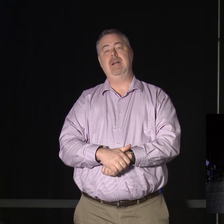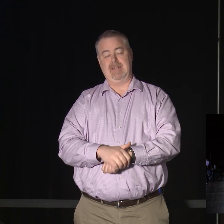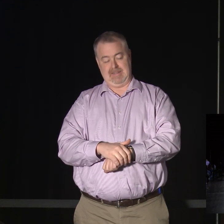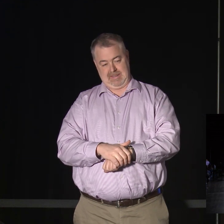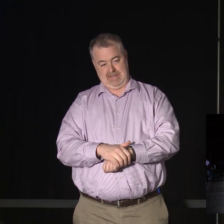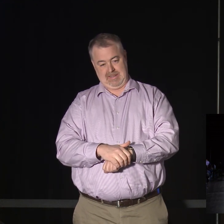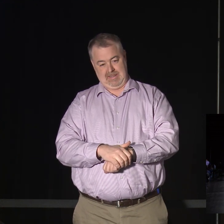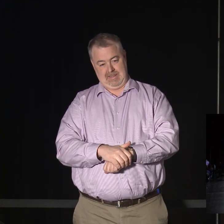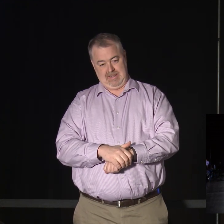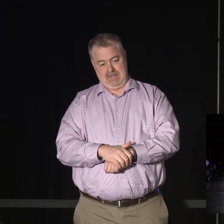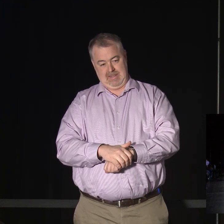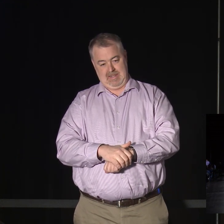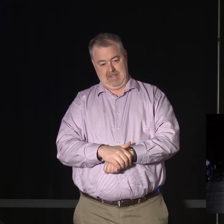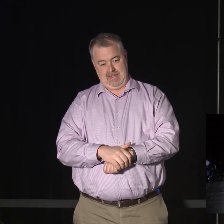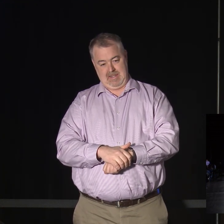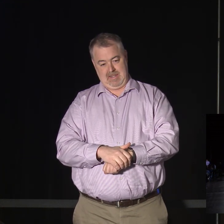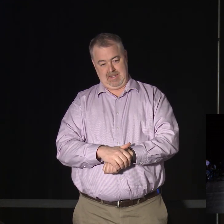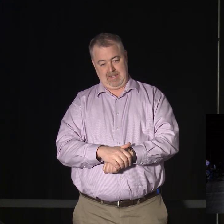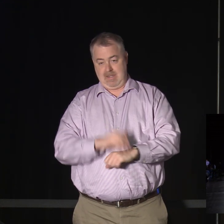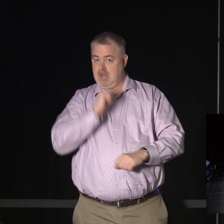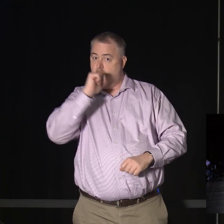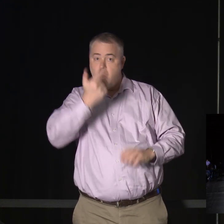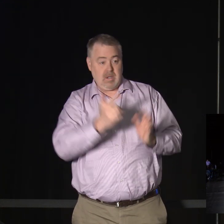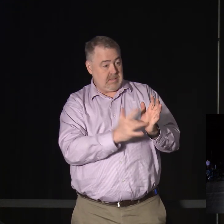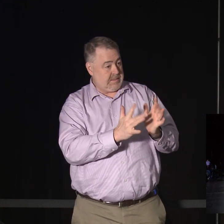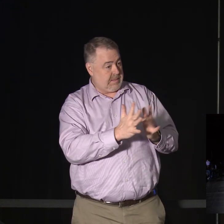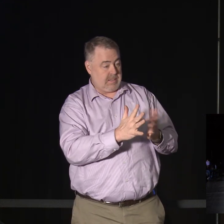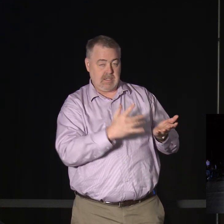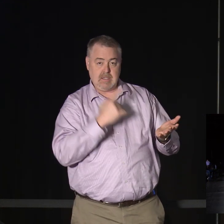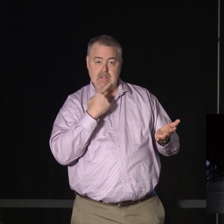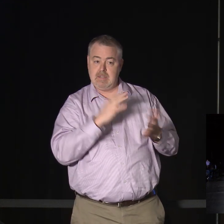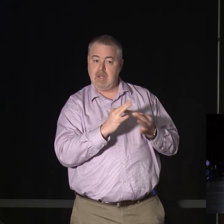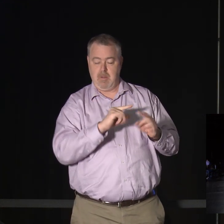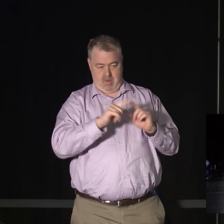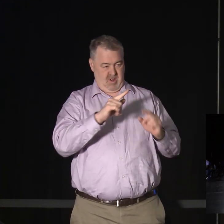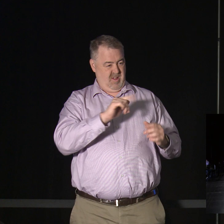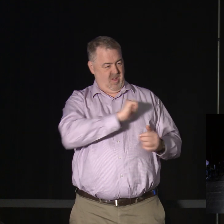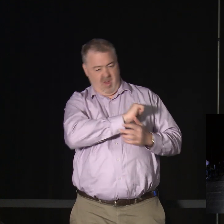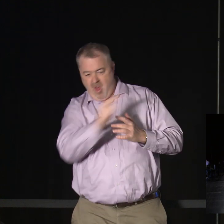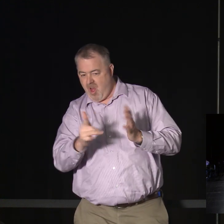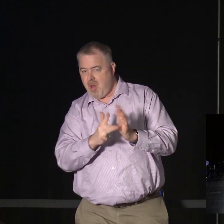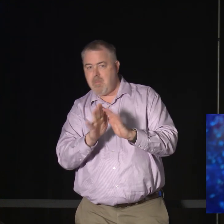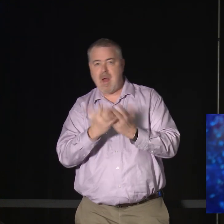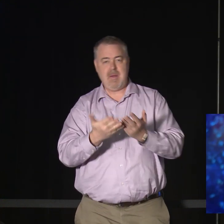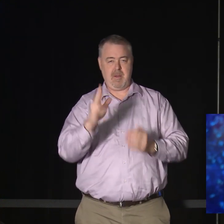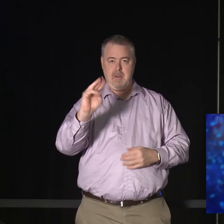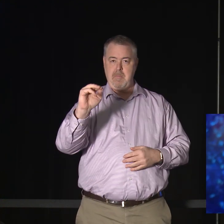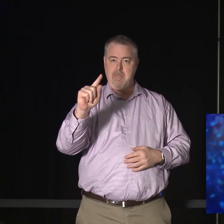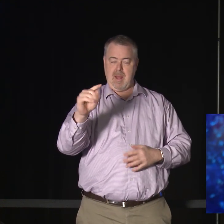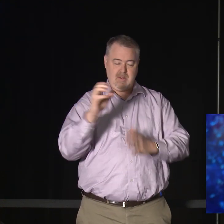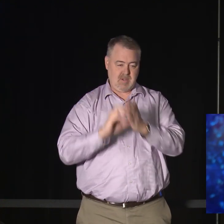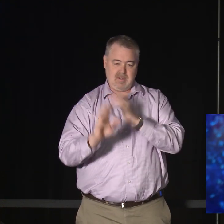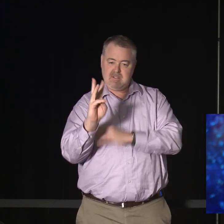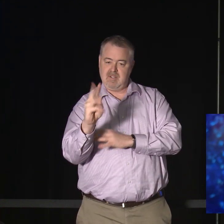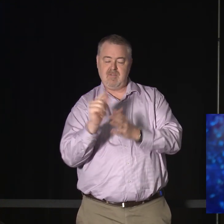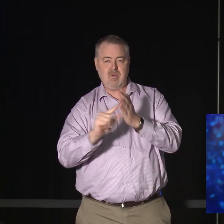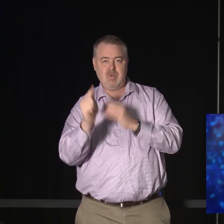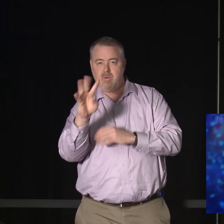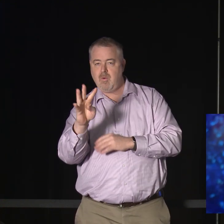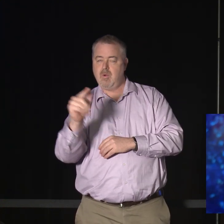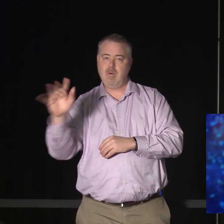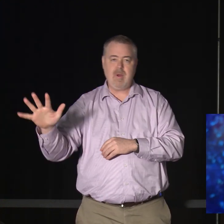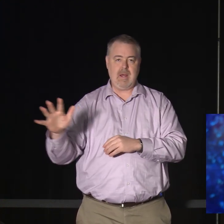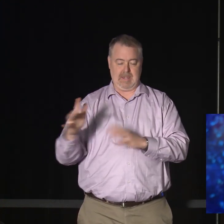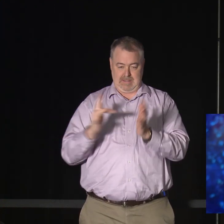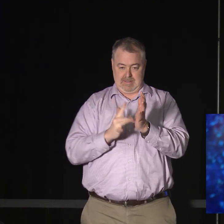is expressed not only in the words of Christ, but all through Scripture. One more time, Matthew chapter 16, verses 24 and